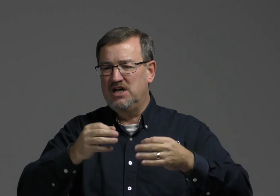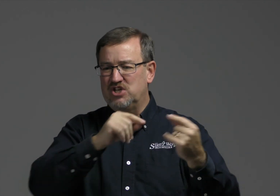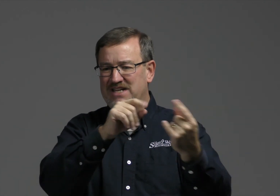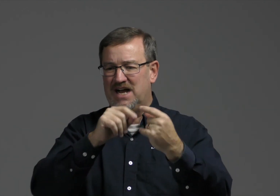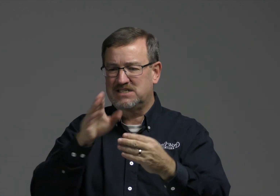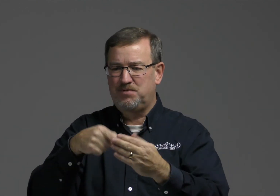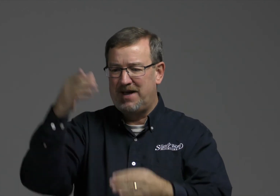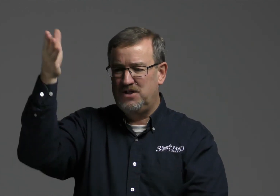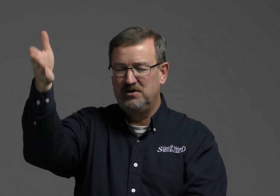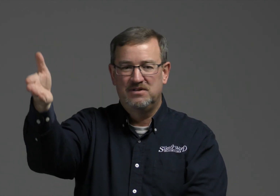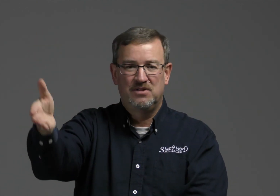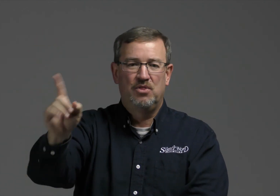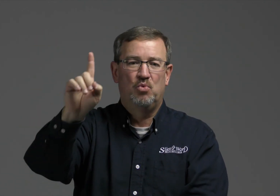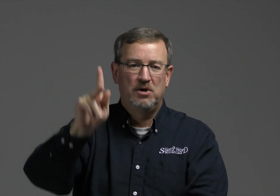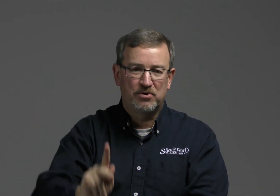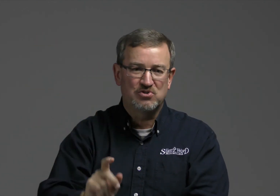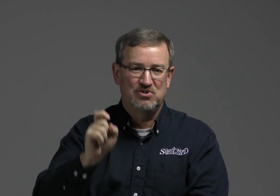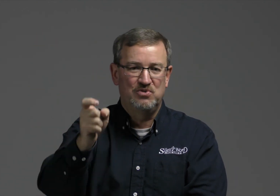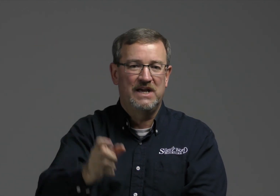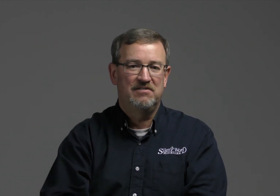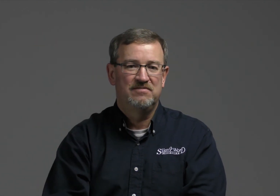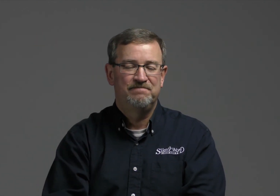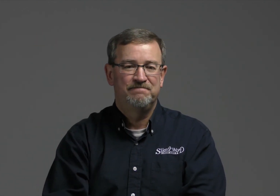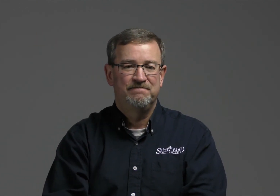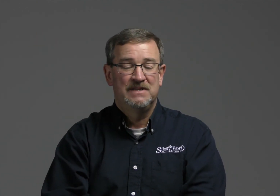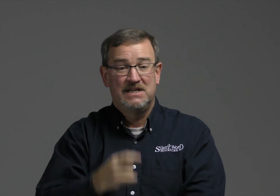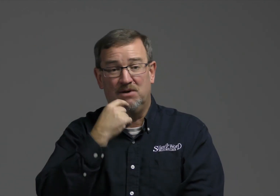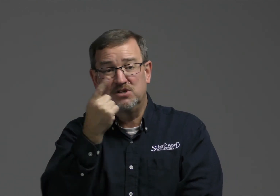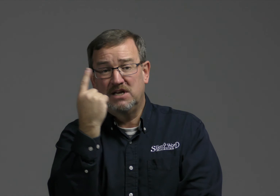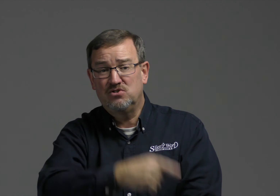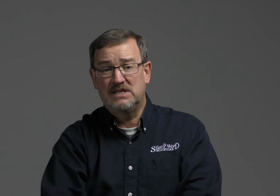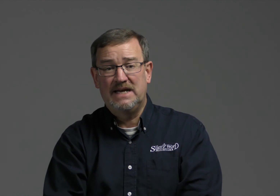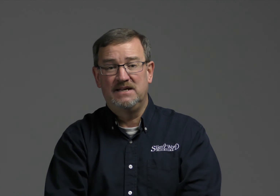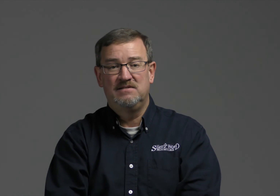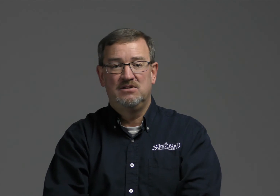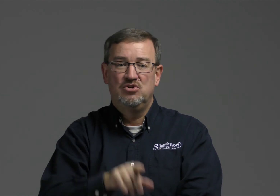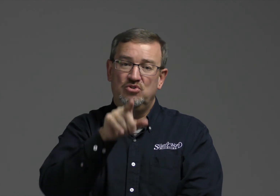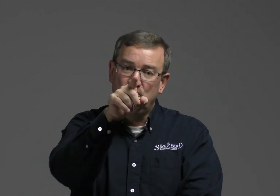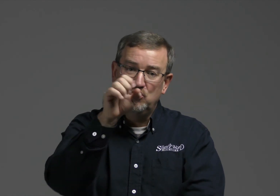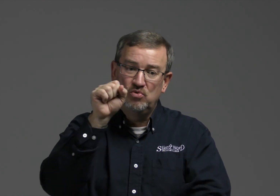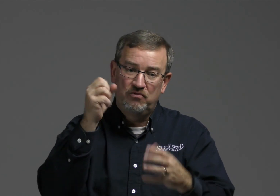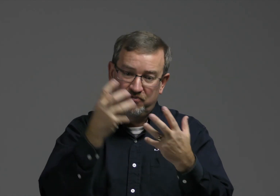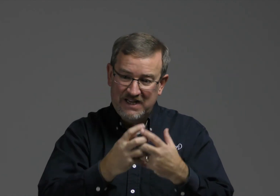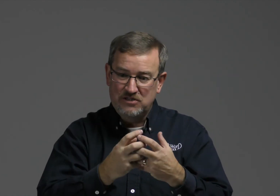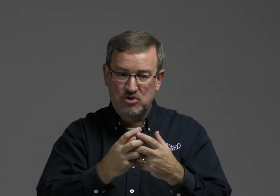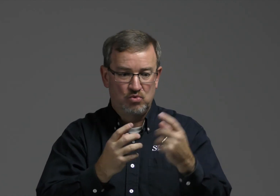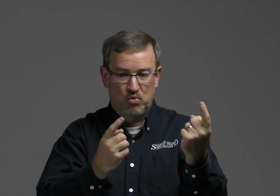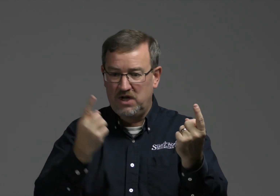judge and gossip about the one person who gave. Now, I want to tell you today, you fit into one